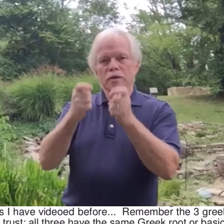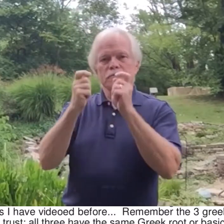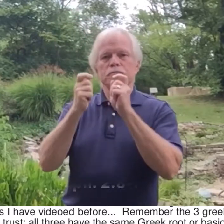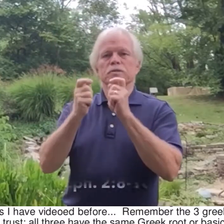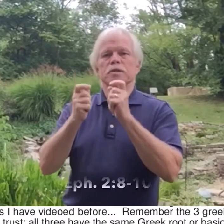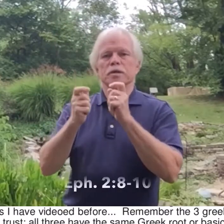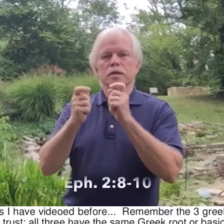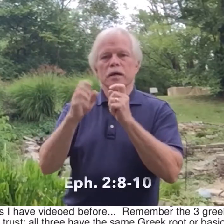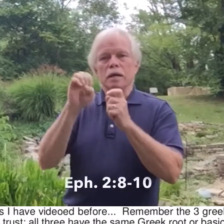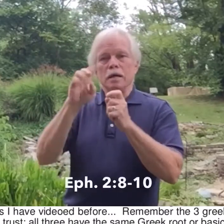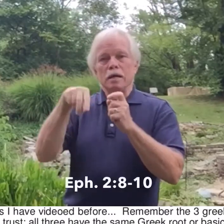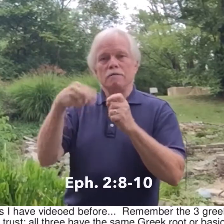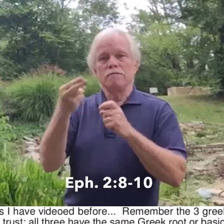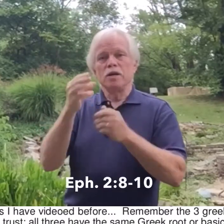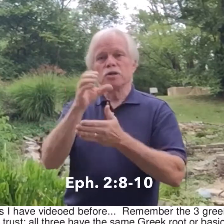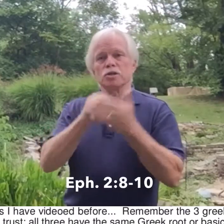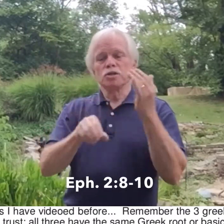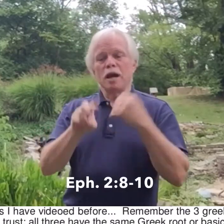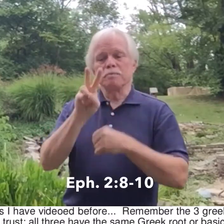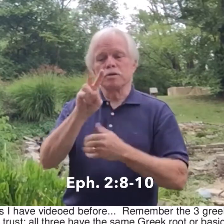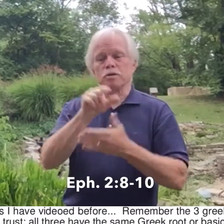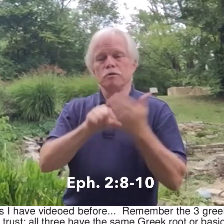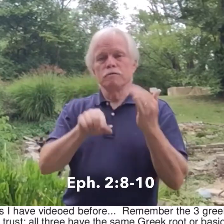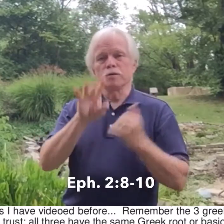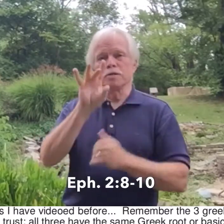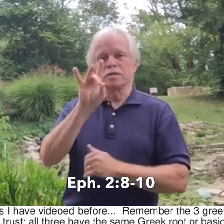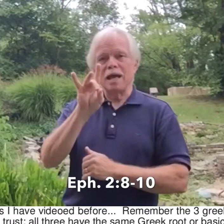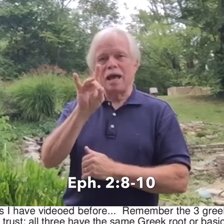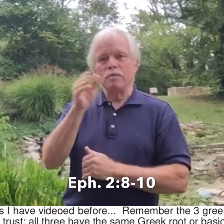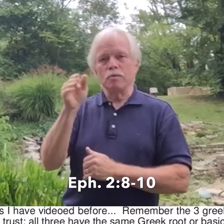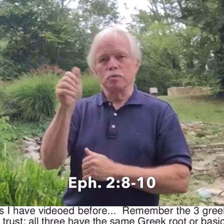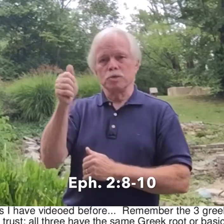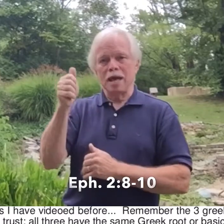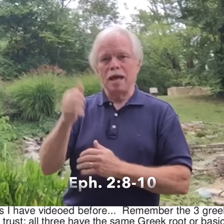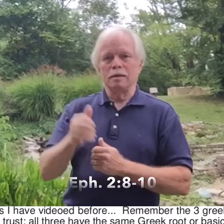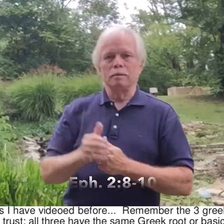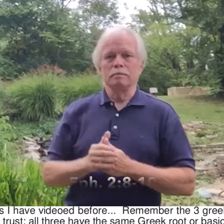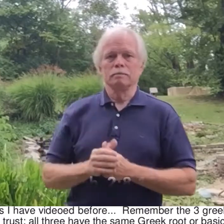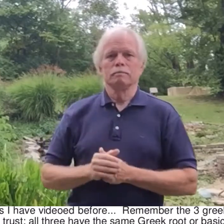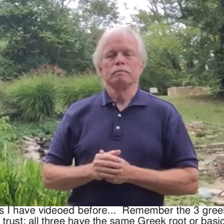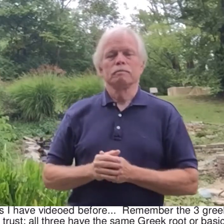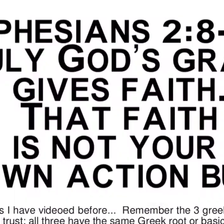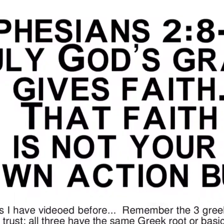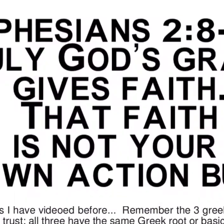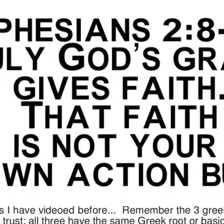gift. Ephesians chapter 2, verses 8 through 10.